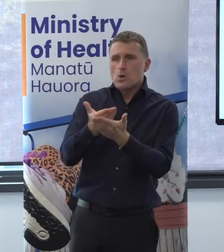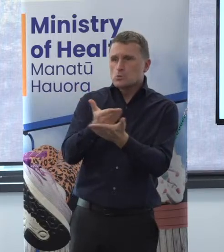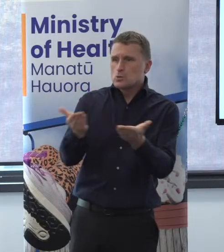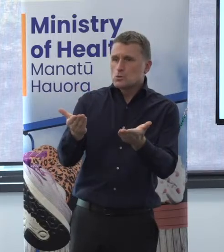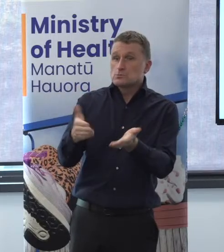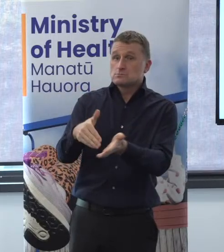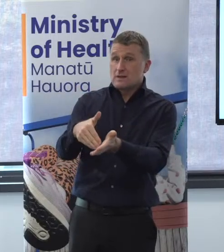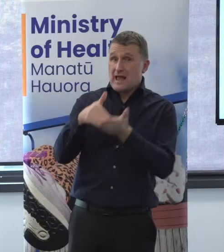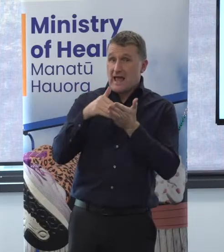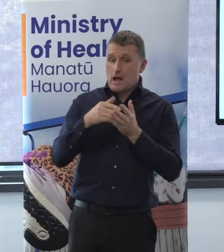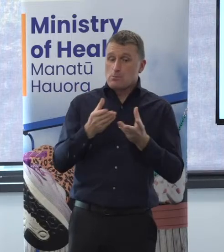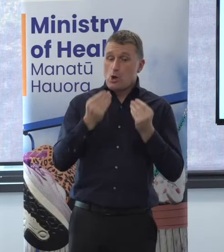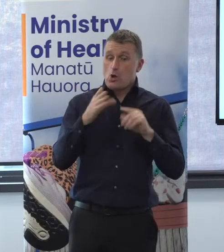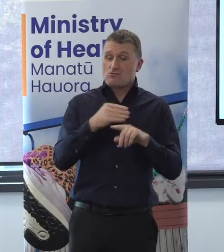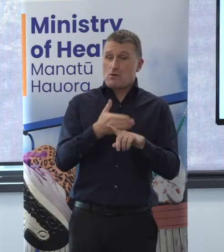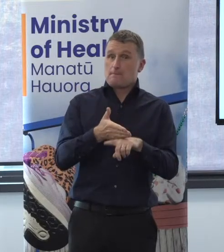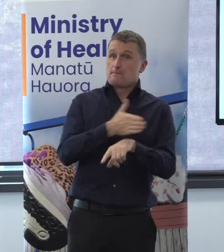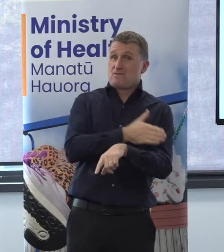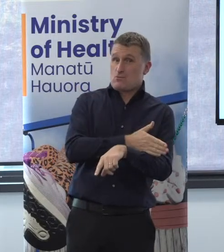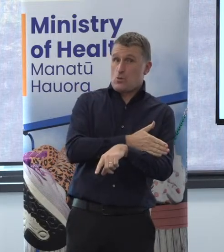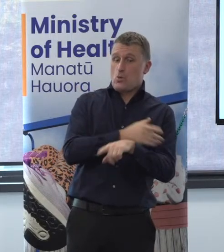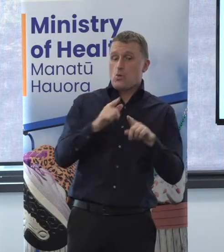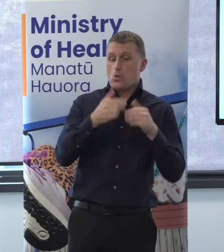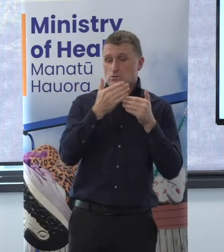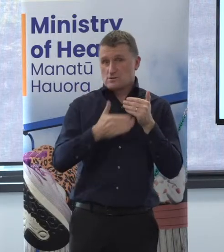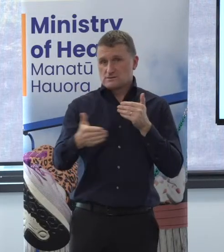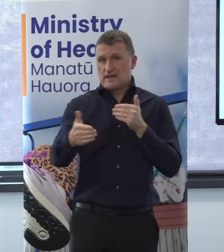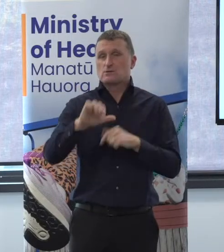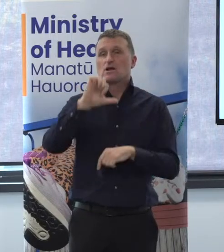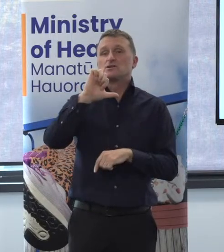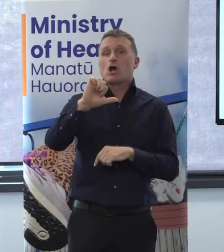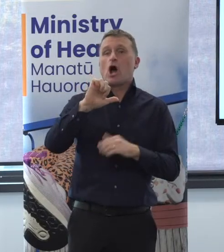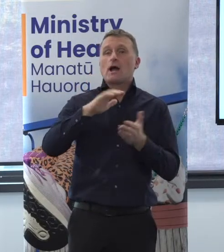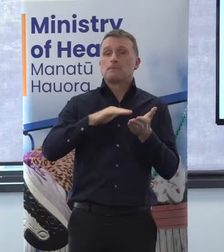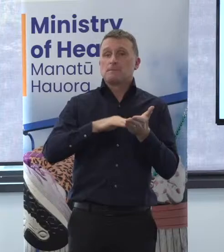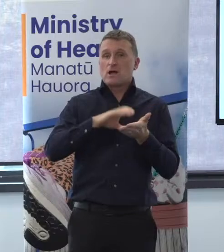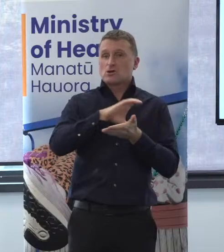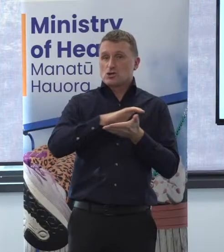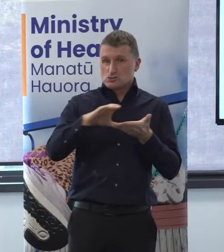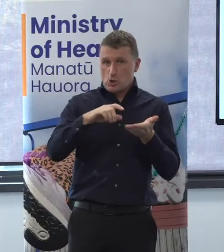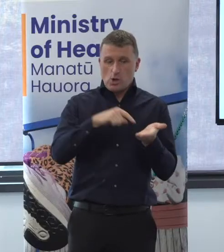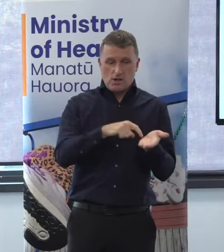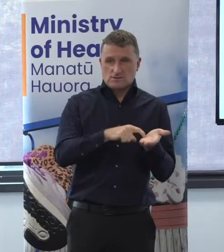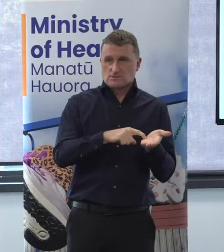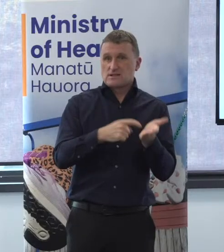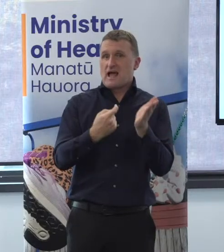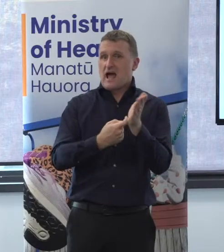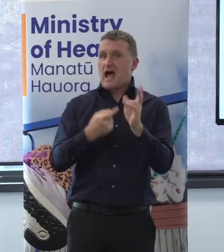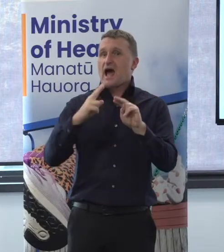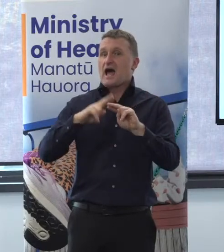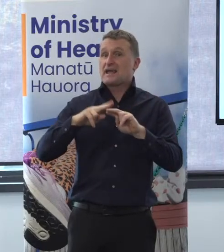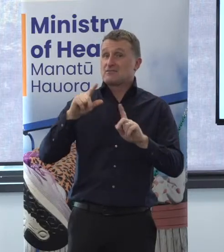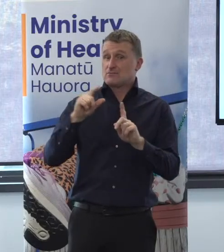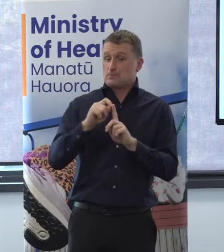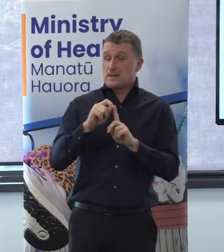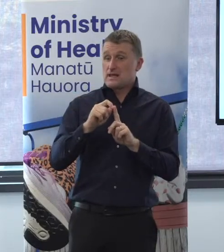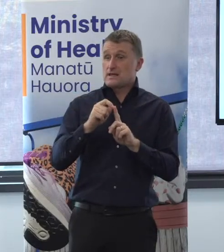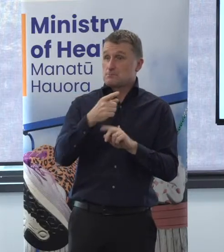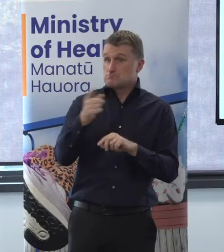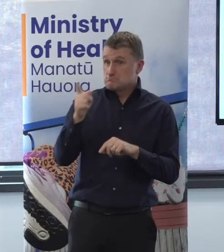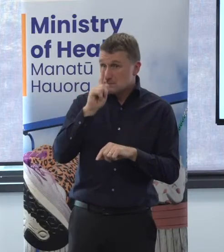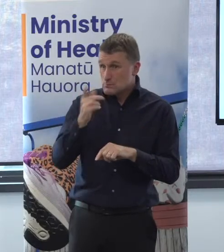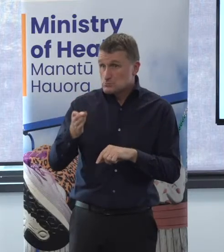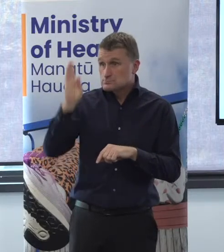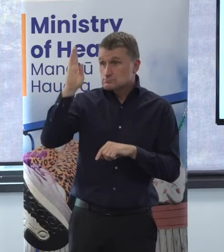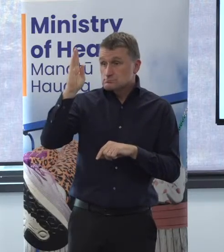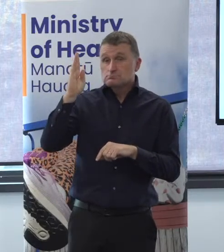plan for the future. We have $9 million available, and that RFP closes, in fact, this Friday. We're looking forward to